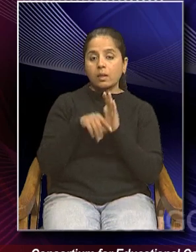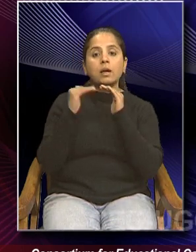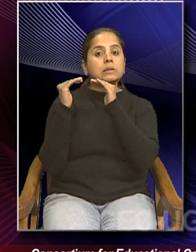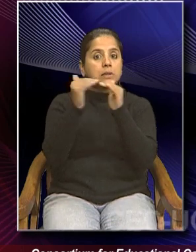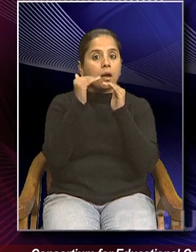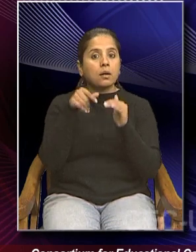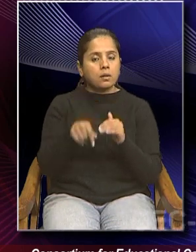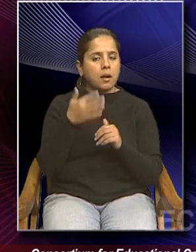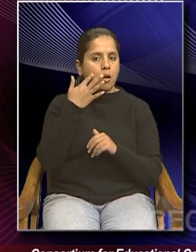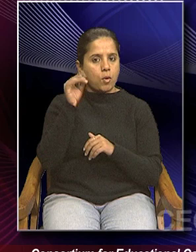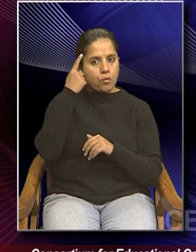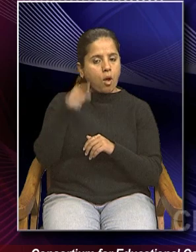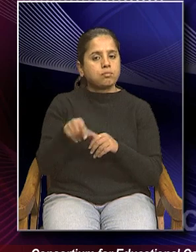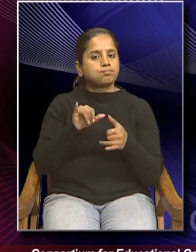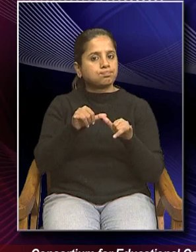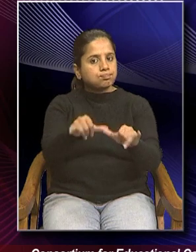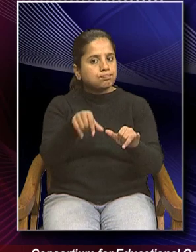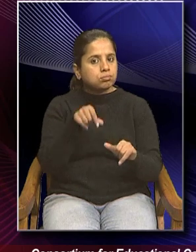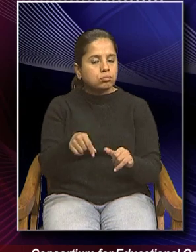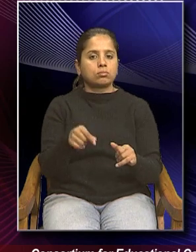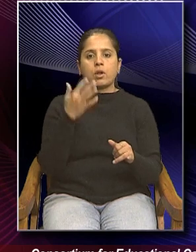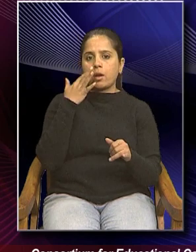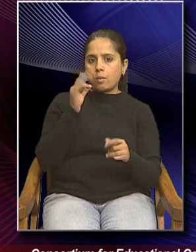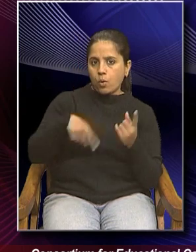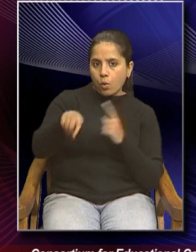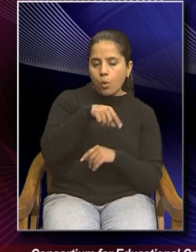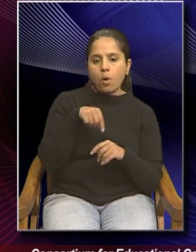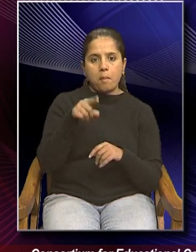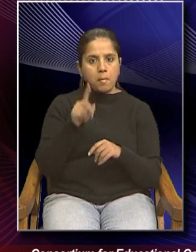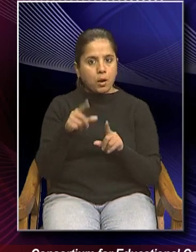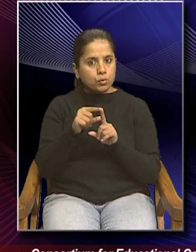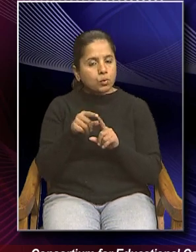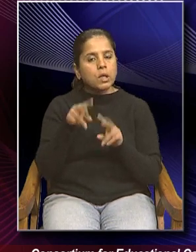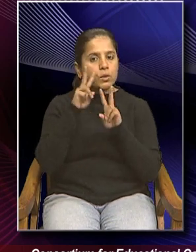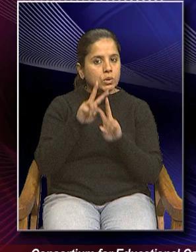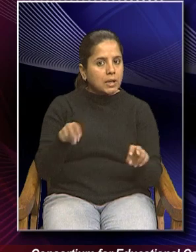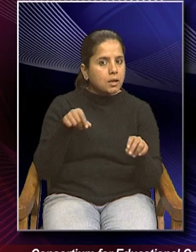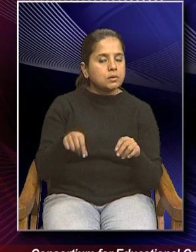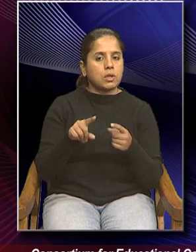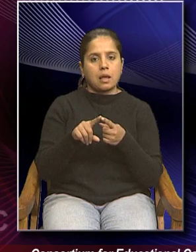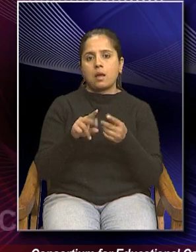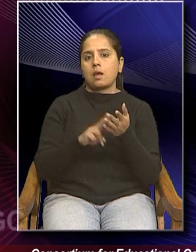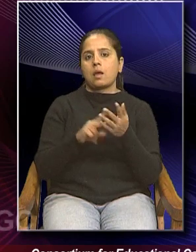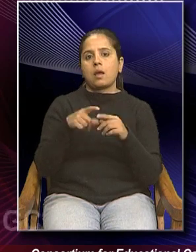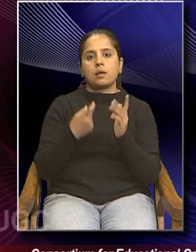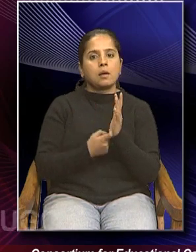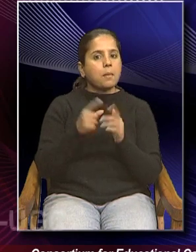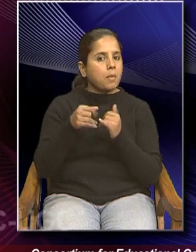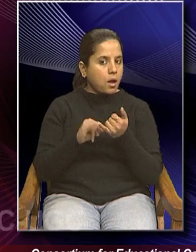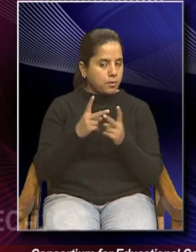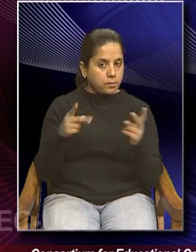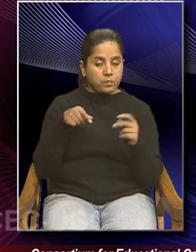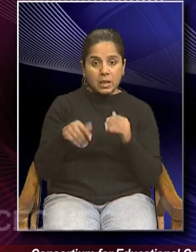are essential for maintaining the integrity and credibility of the research enterprise. These